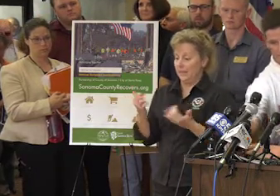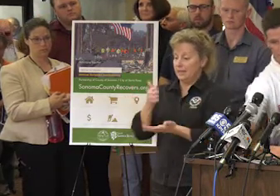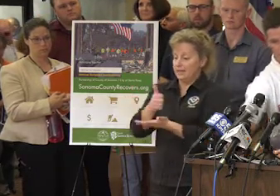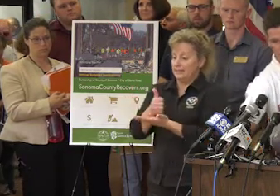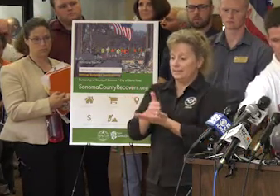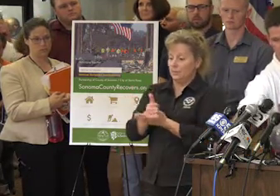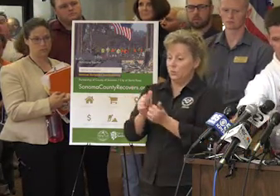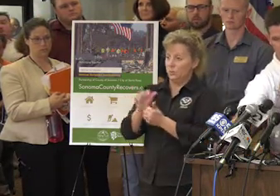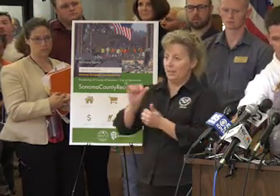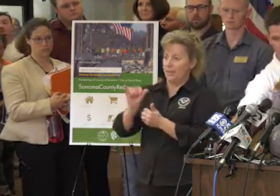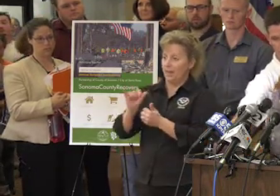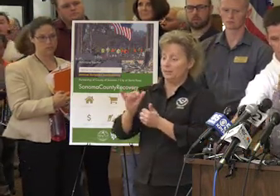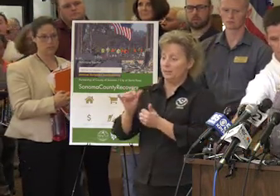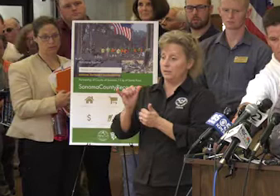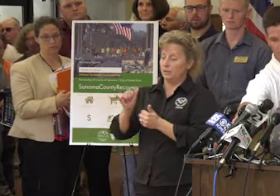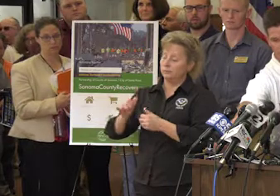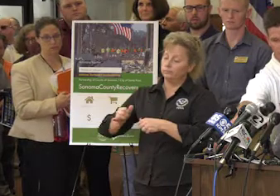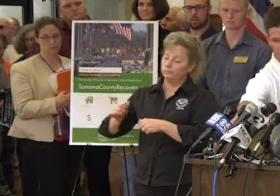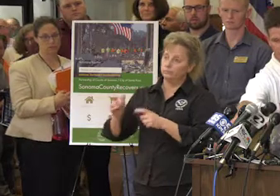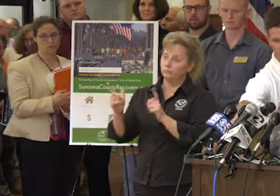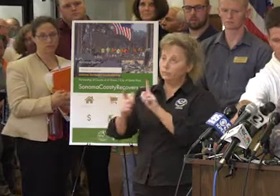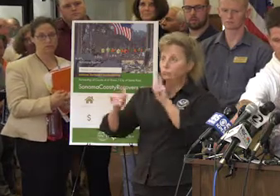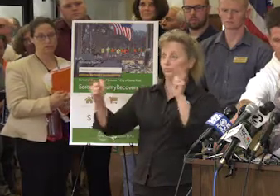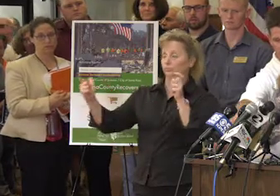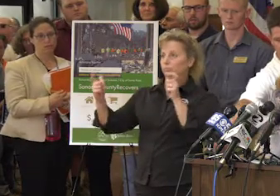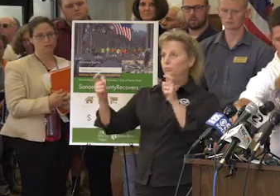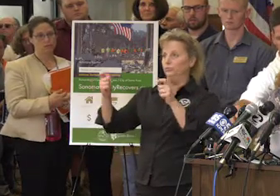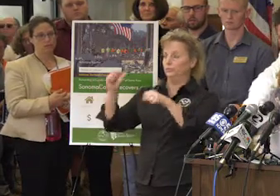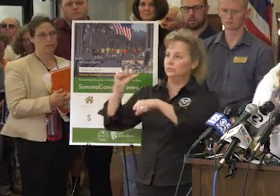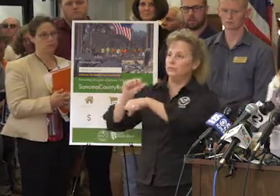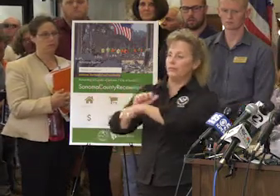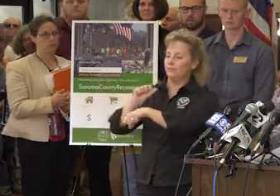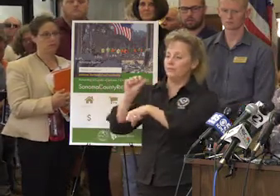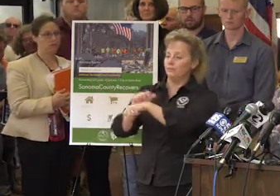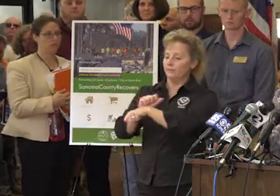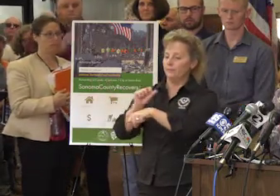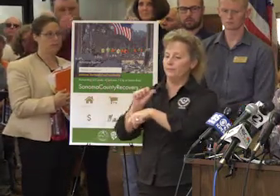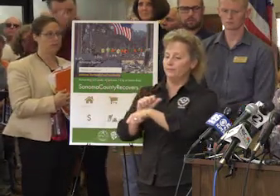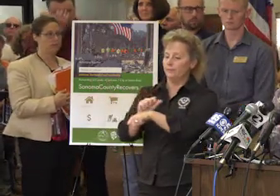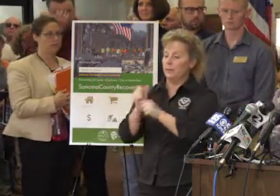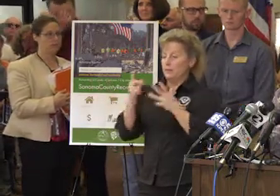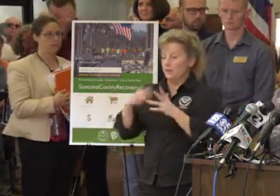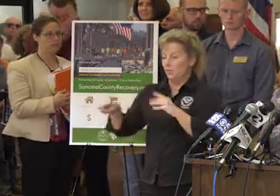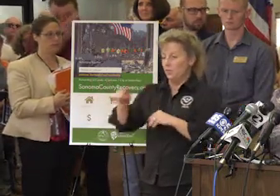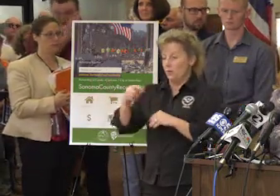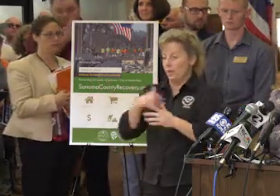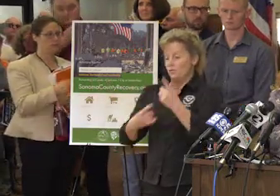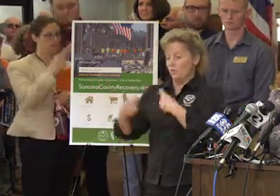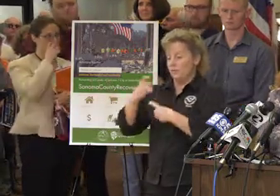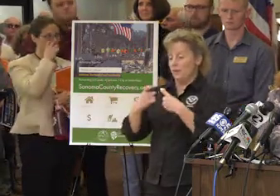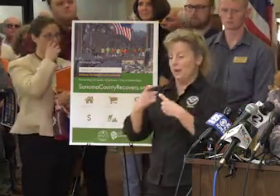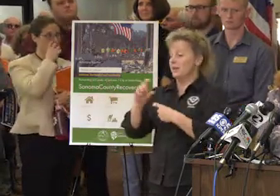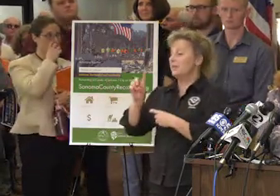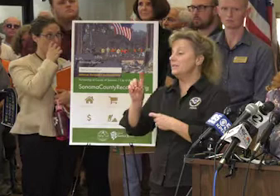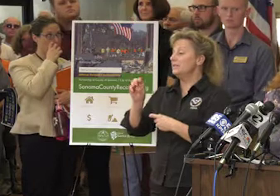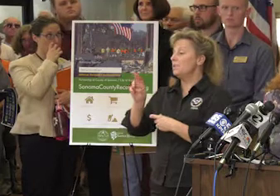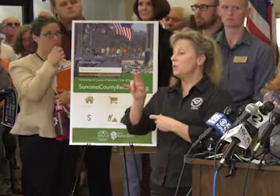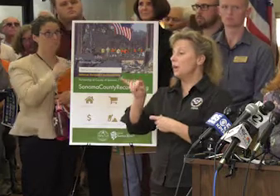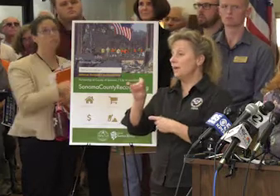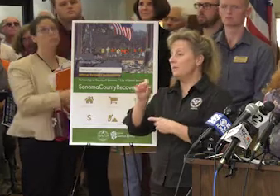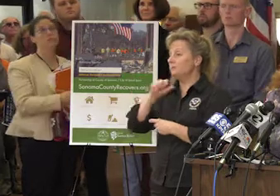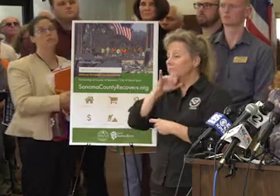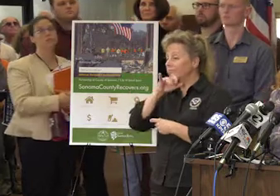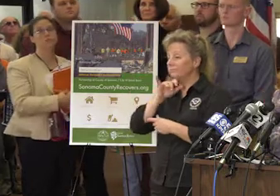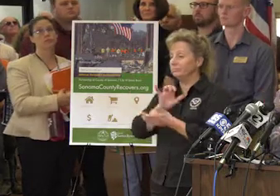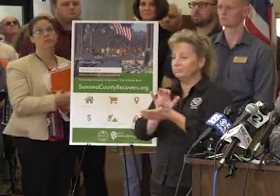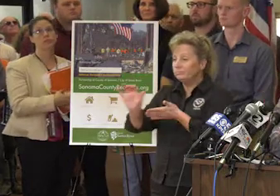assisting with that colossal effort. We know that many of you have questions about the debris removal process, and that's